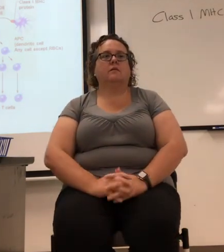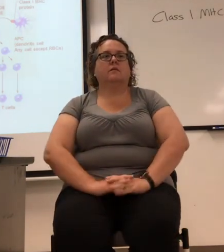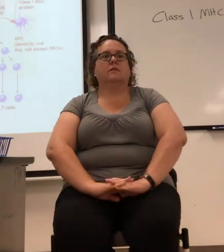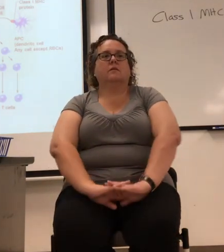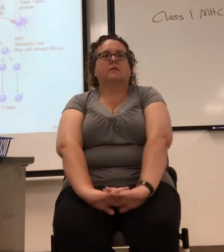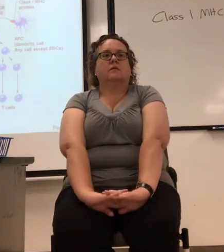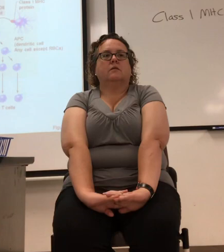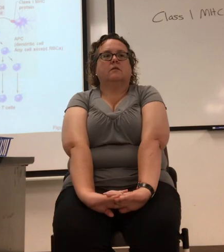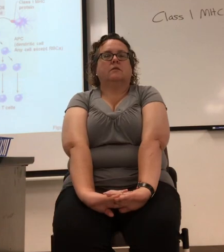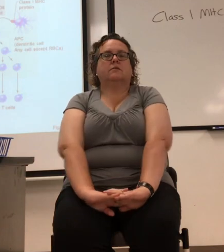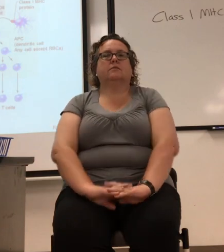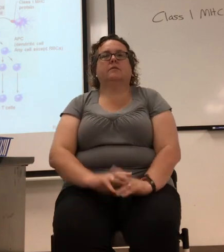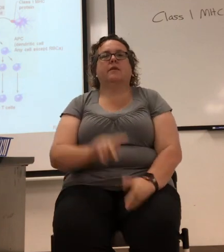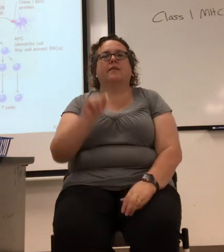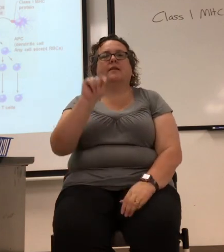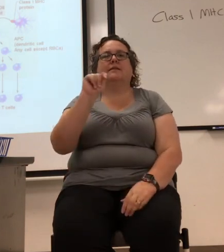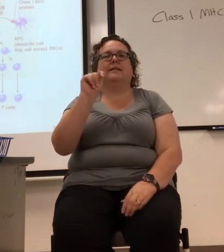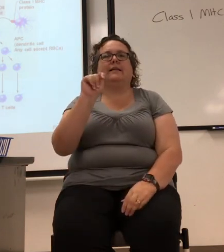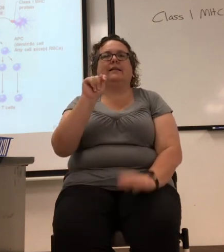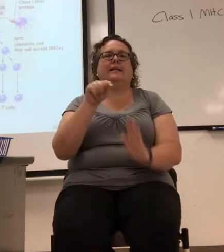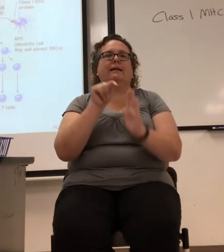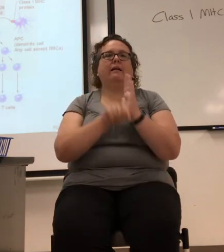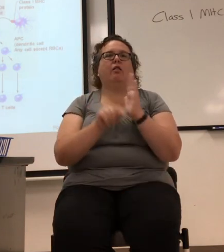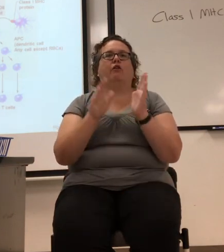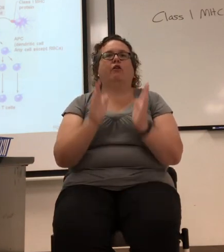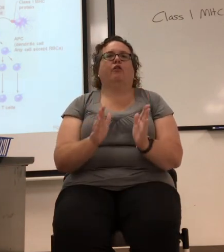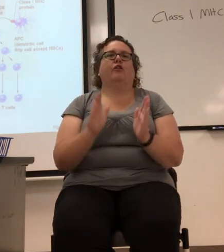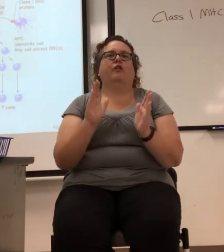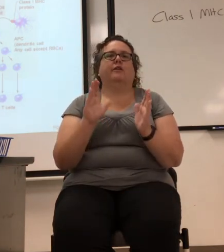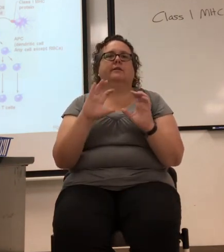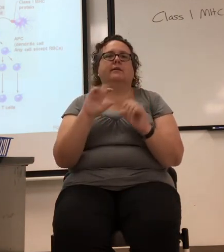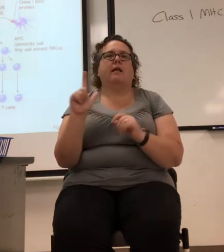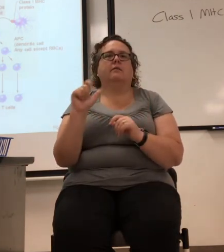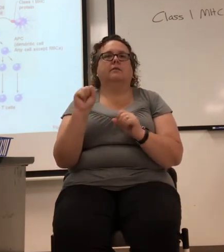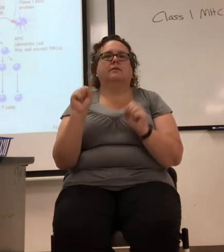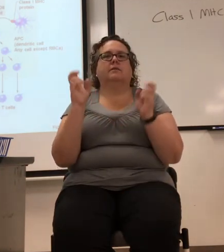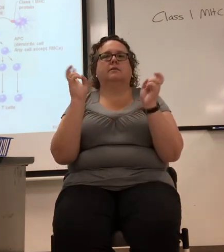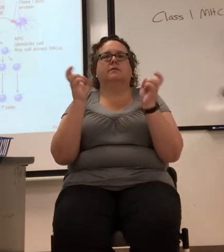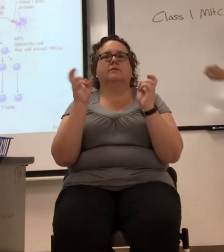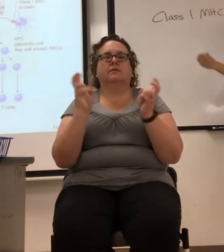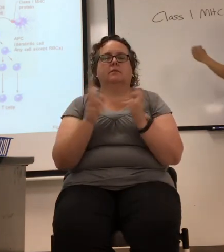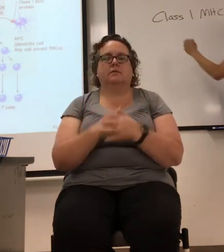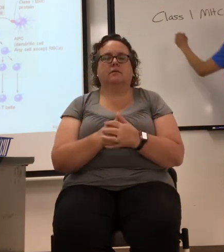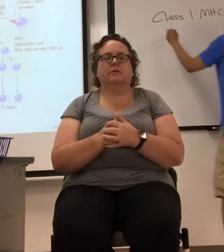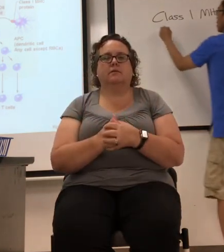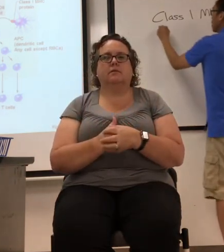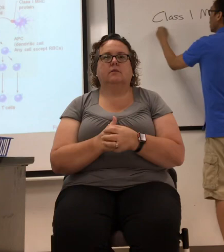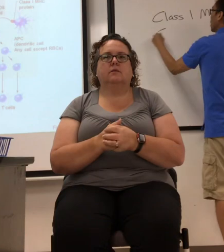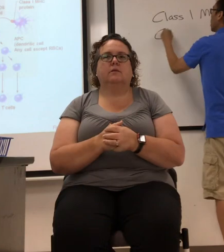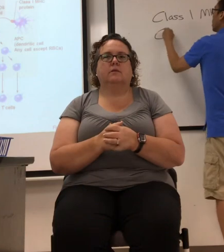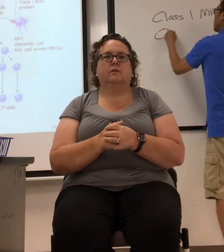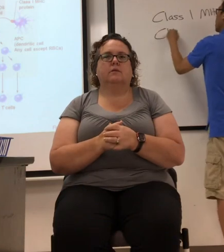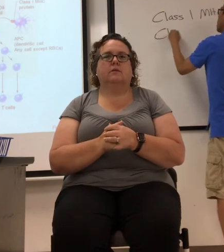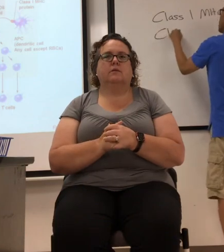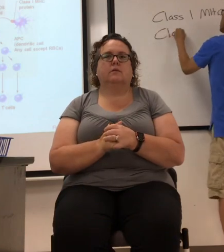the T killer cells, the cytotoxic T cell CD8. Class two MHC,